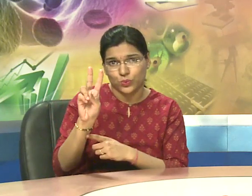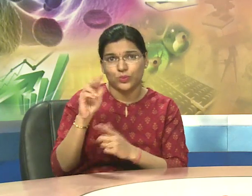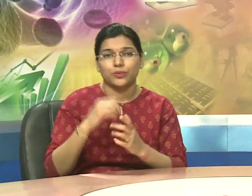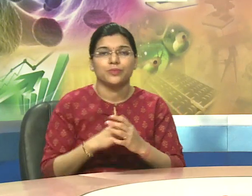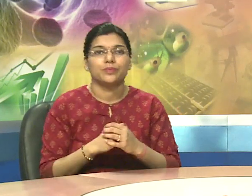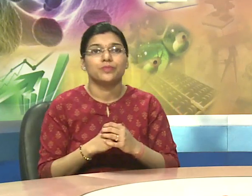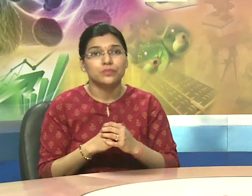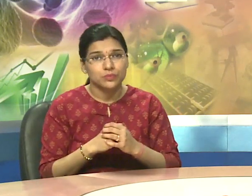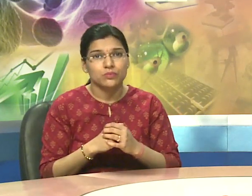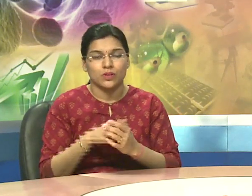32 word,